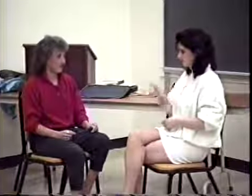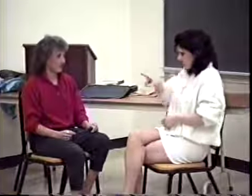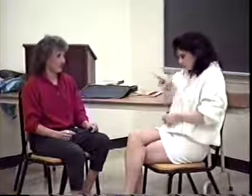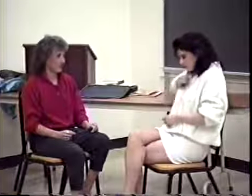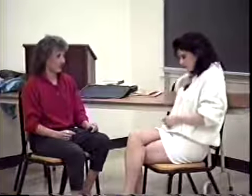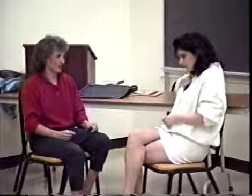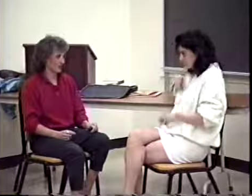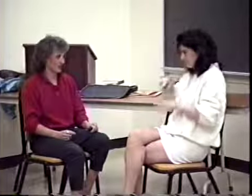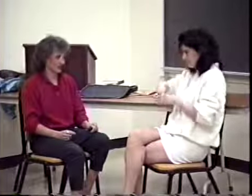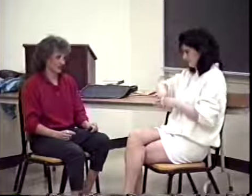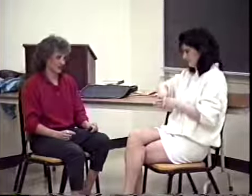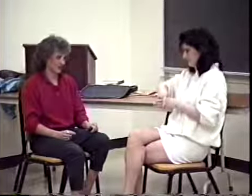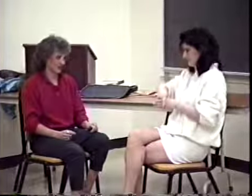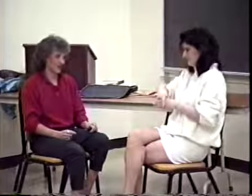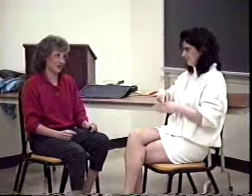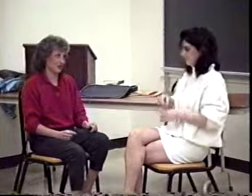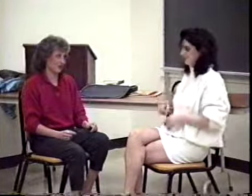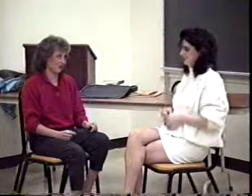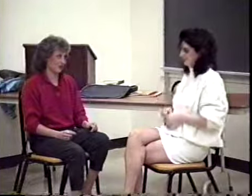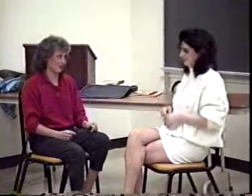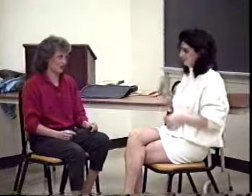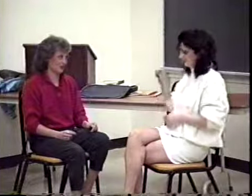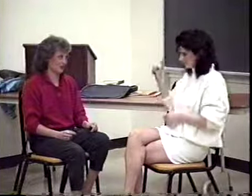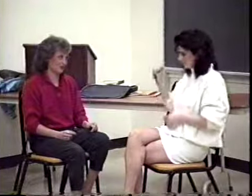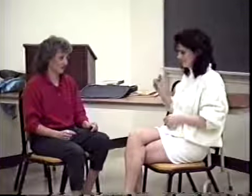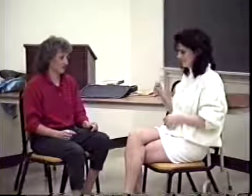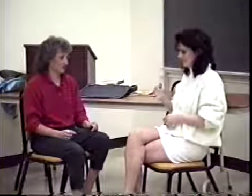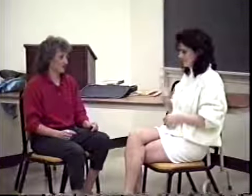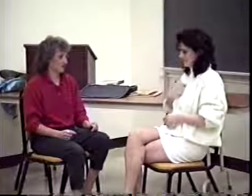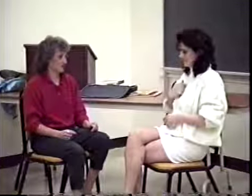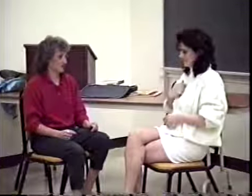They understand she's afraid to ride the horse again.